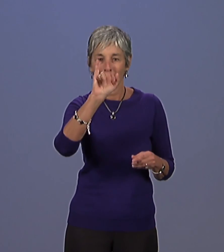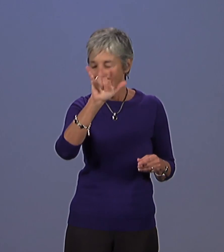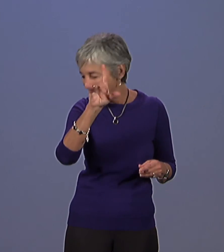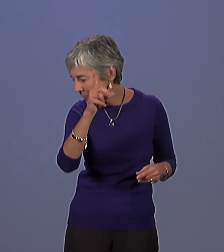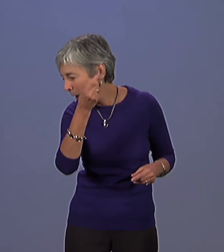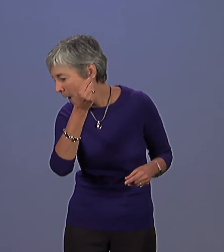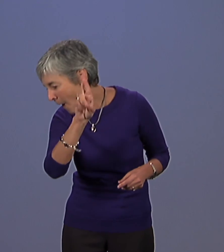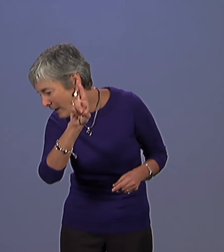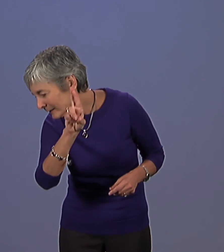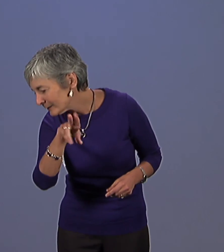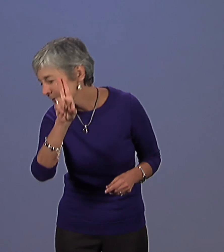mild or unilateral,